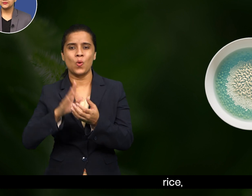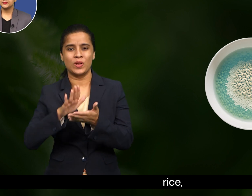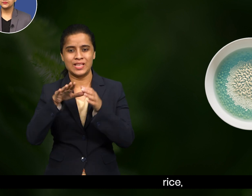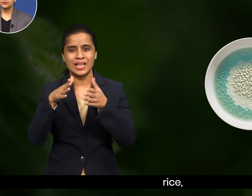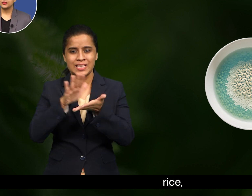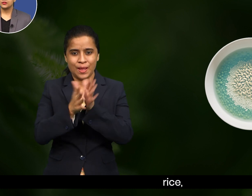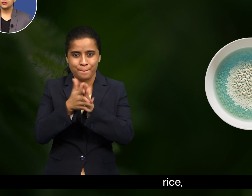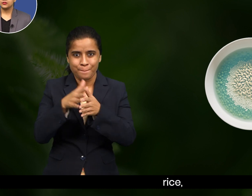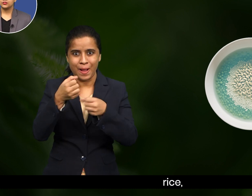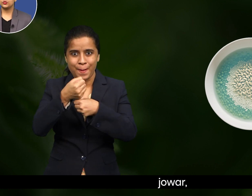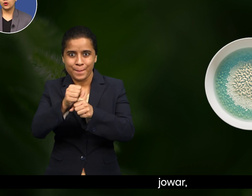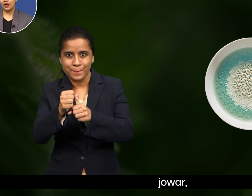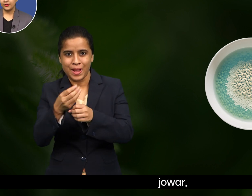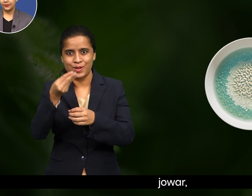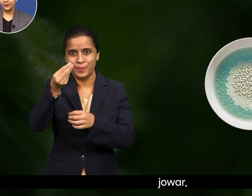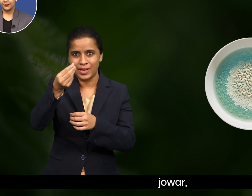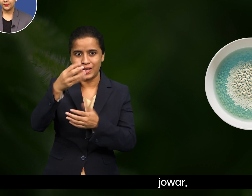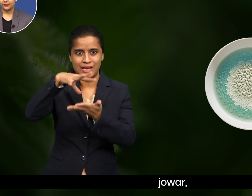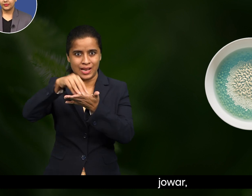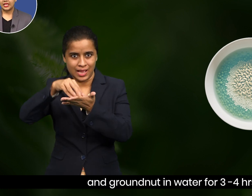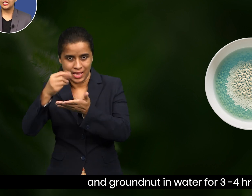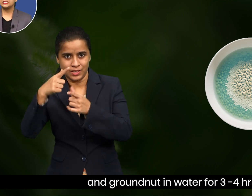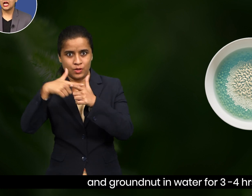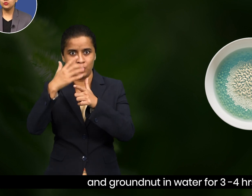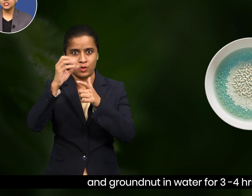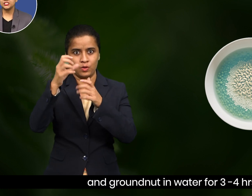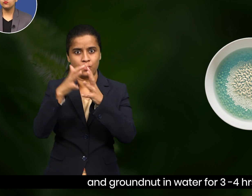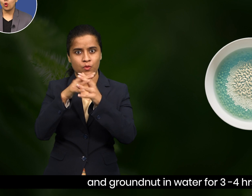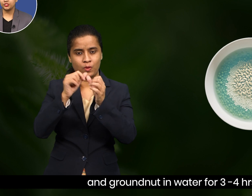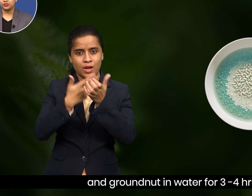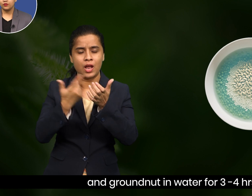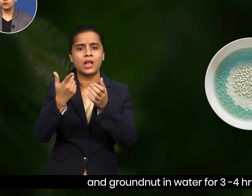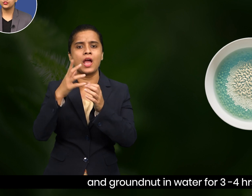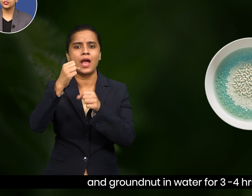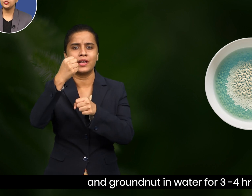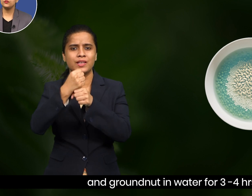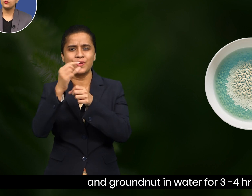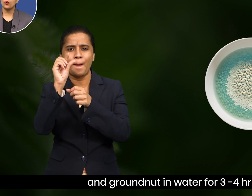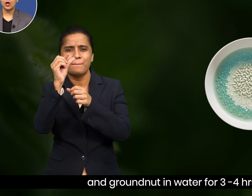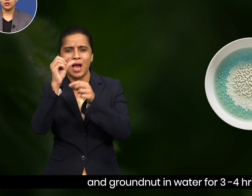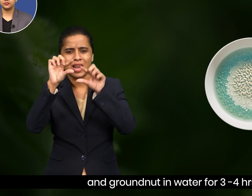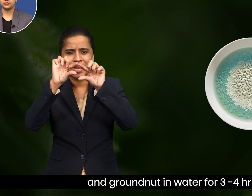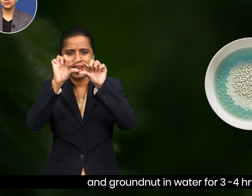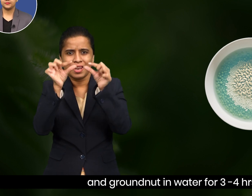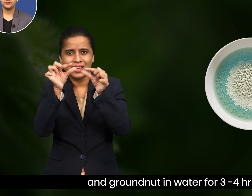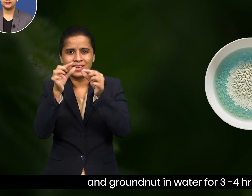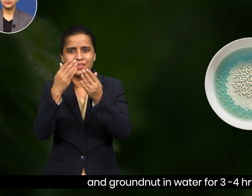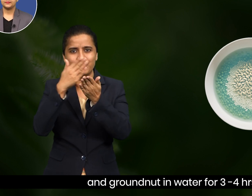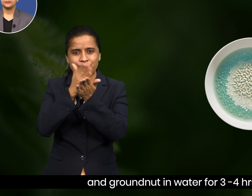rice, jowar and groundnut in water for 3 to 4